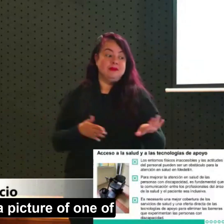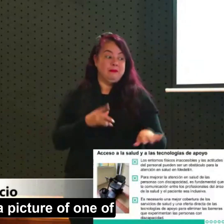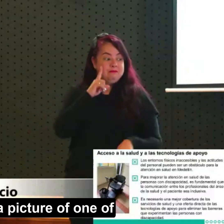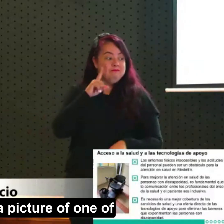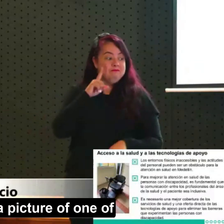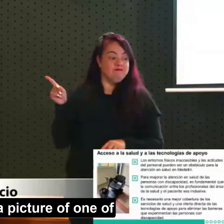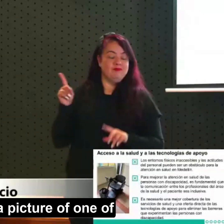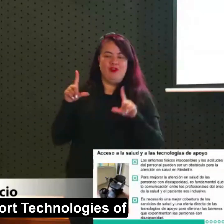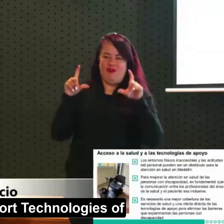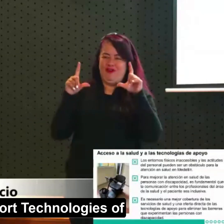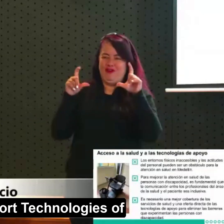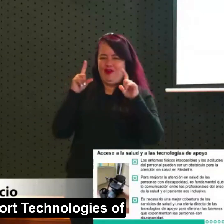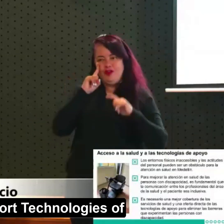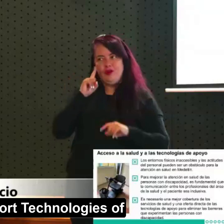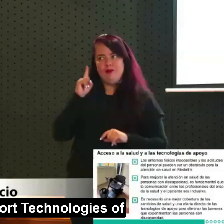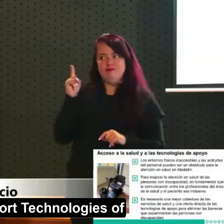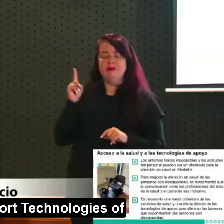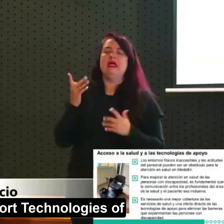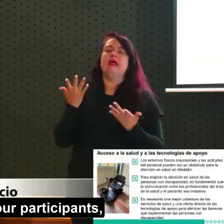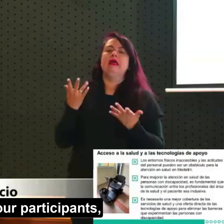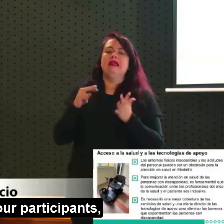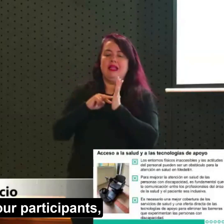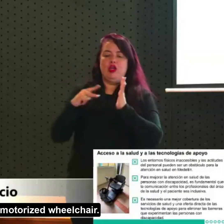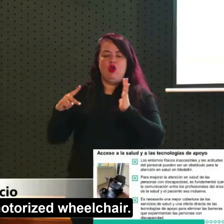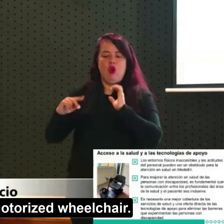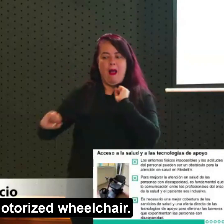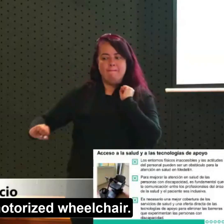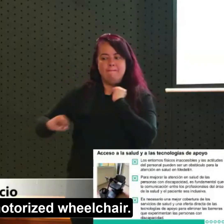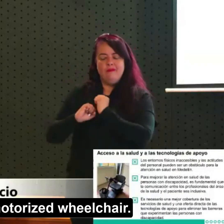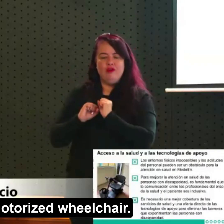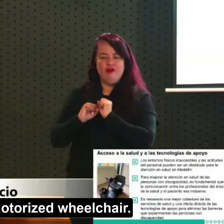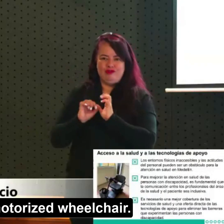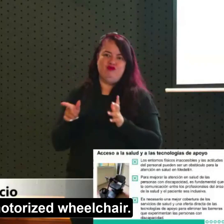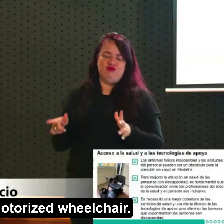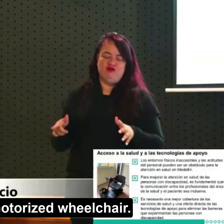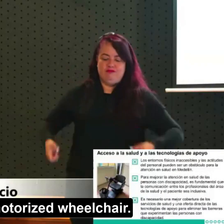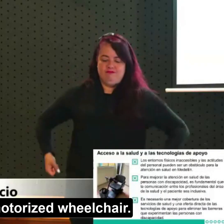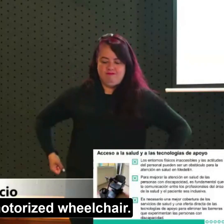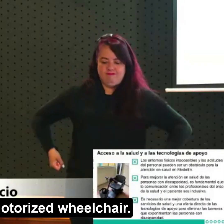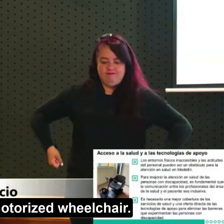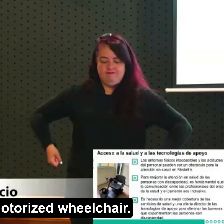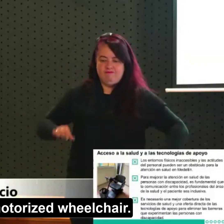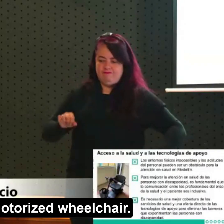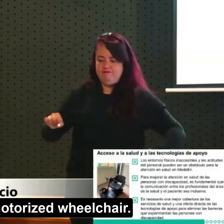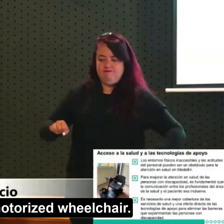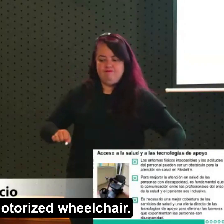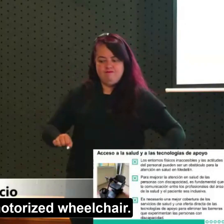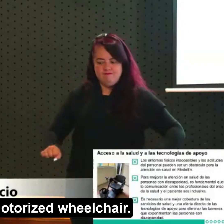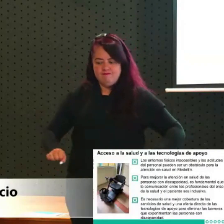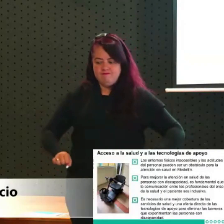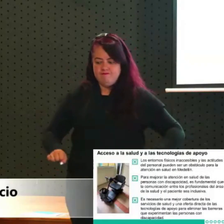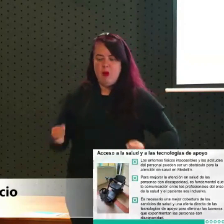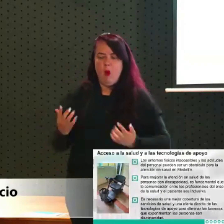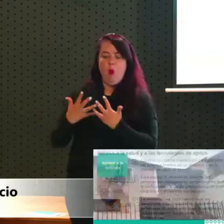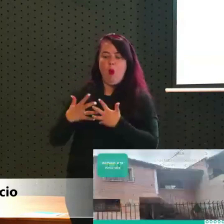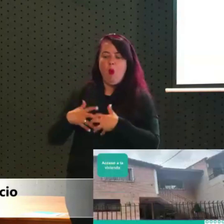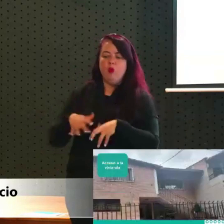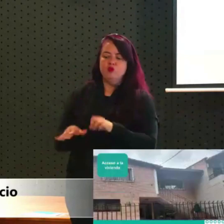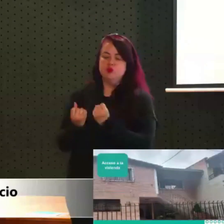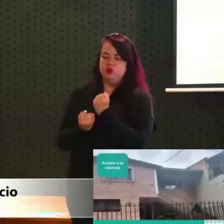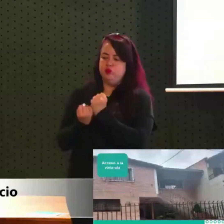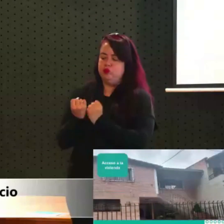picture of one of the support technologies of one of our participants, which is a motorized wheelchair.